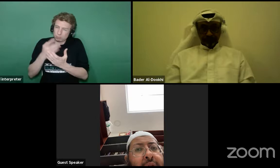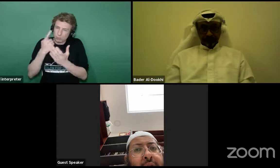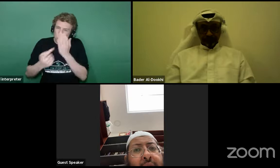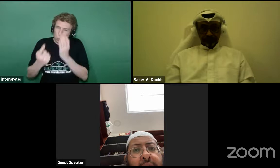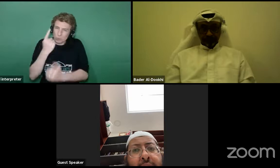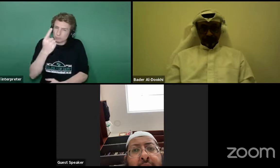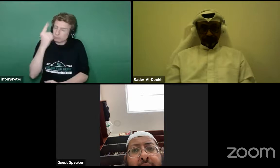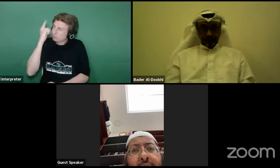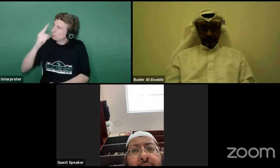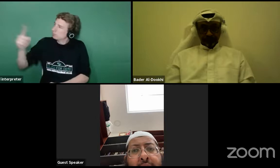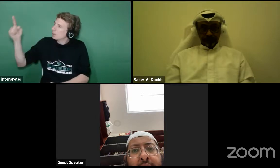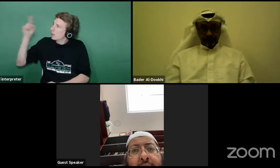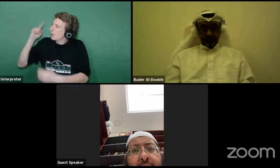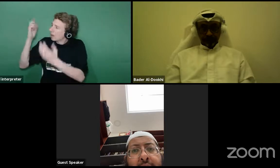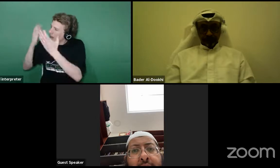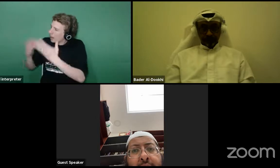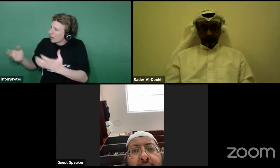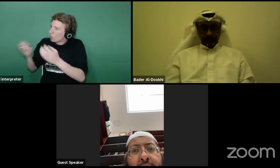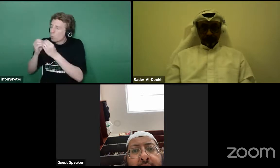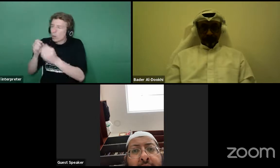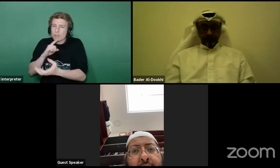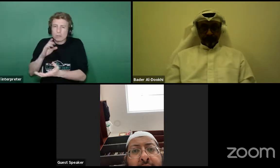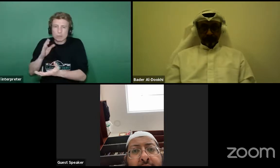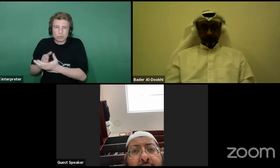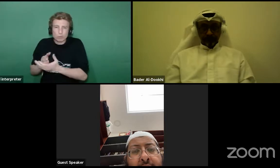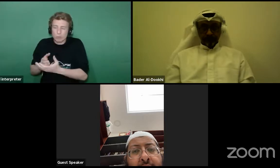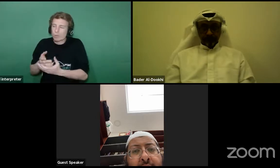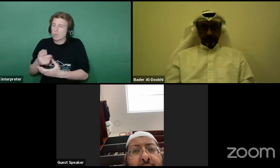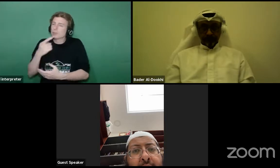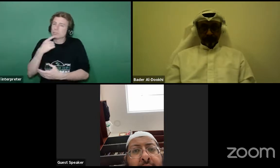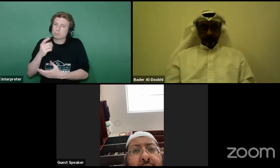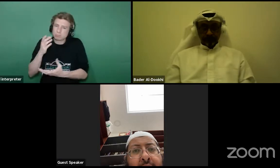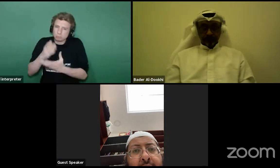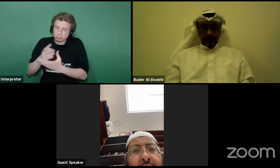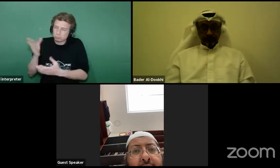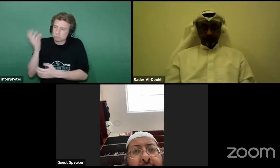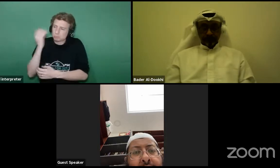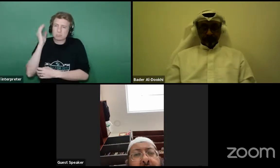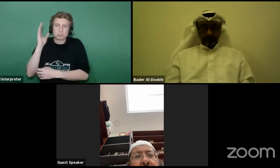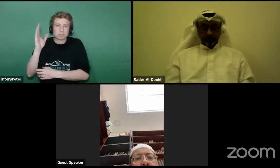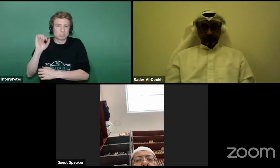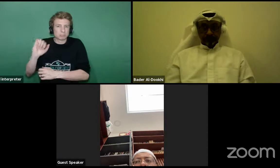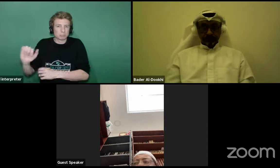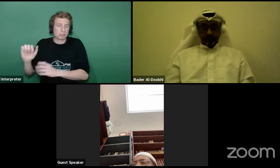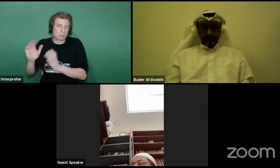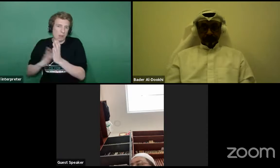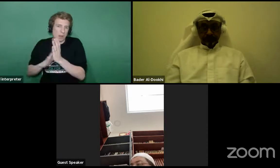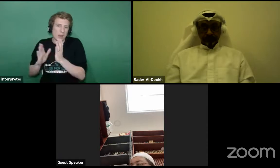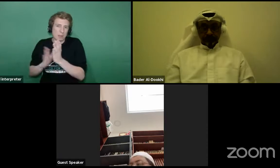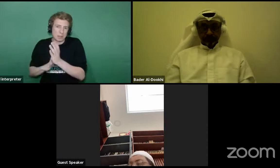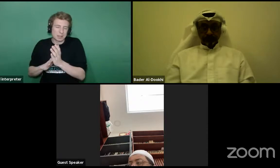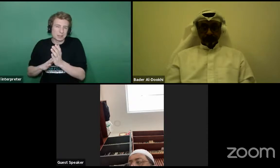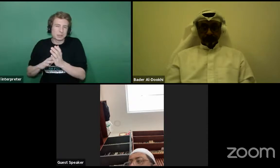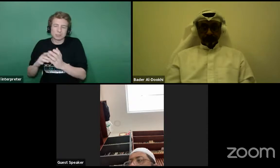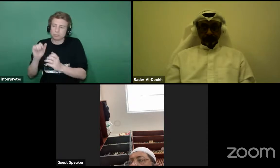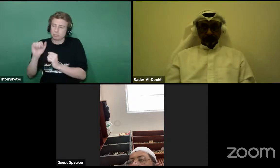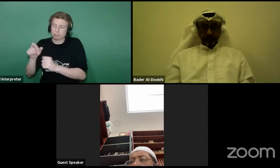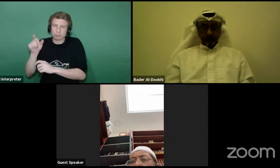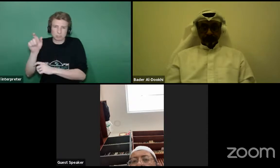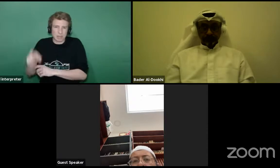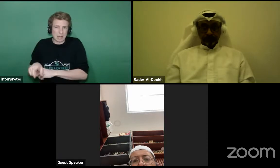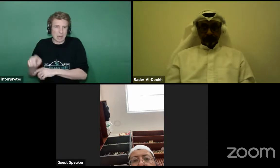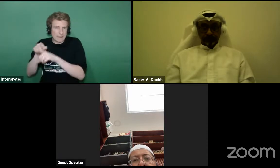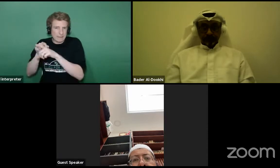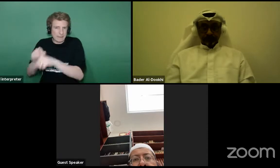of worship in truth except for Allah. And I bear witness that Muhammad, peace and blessings be upon him, is his slave and